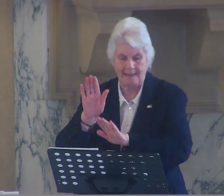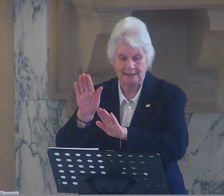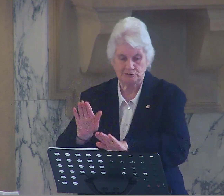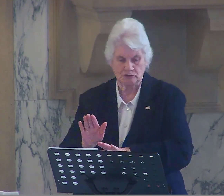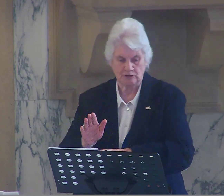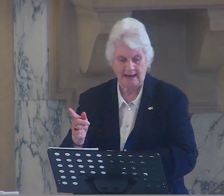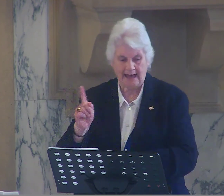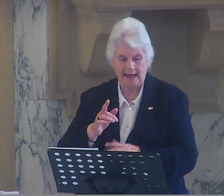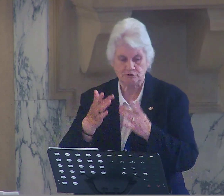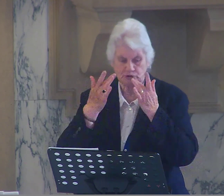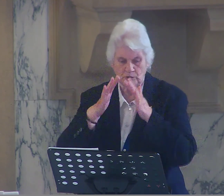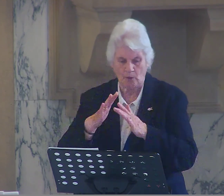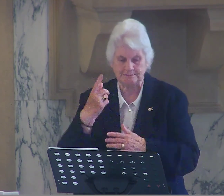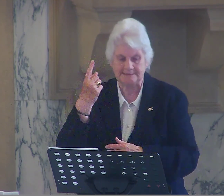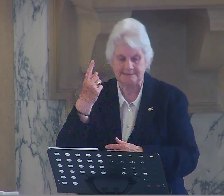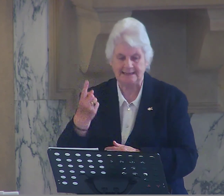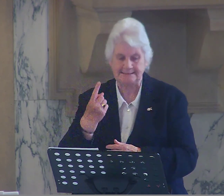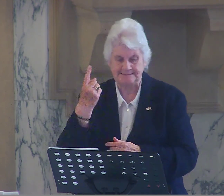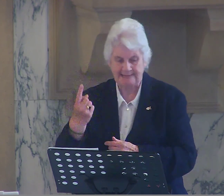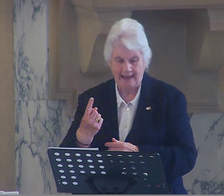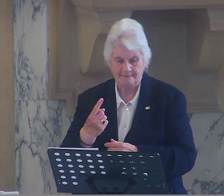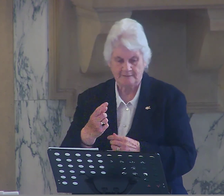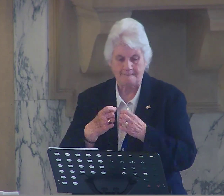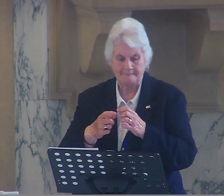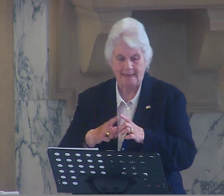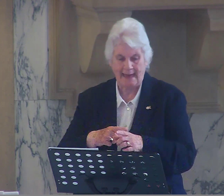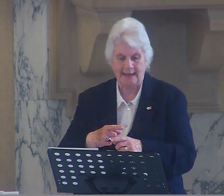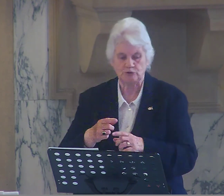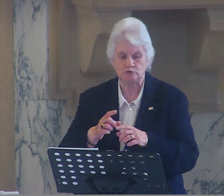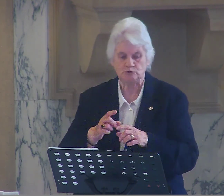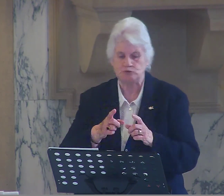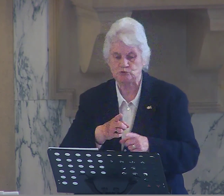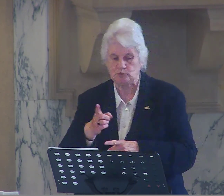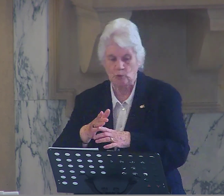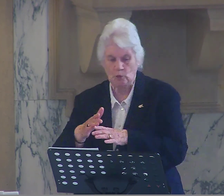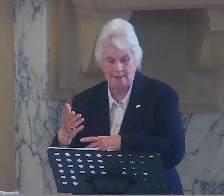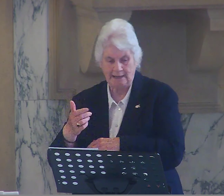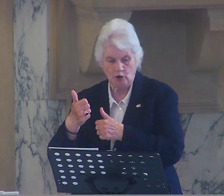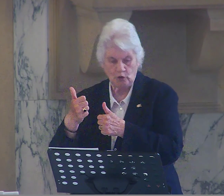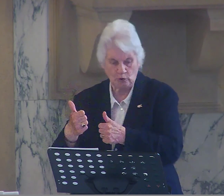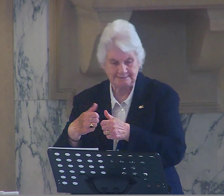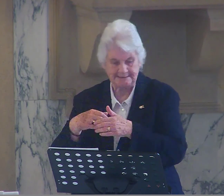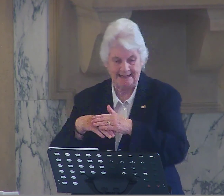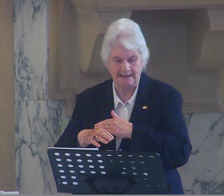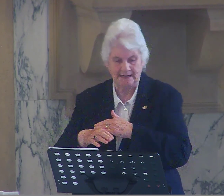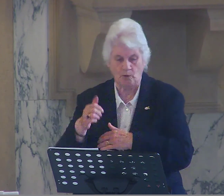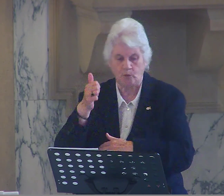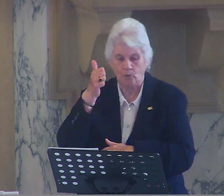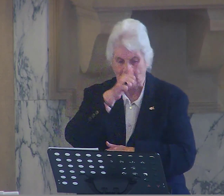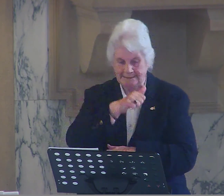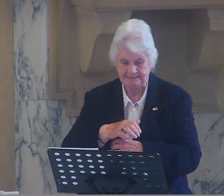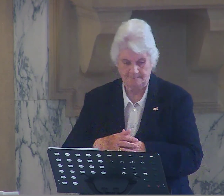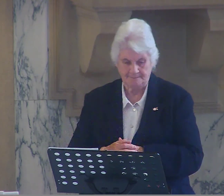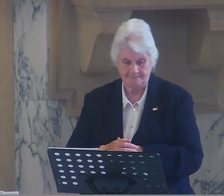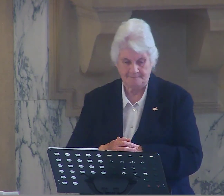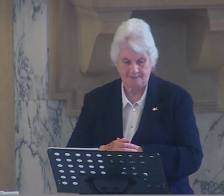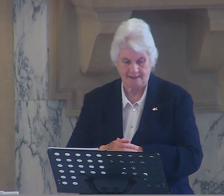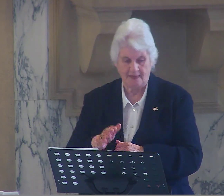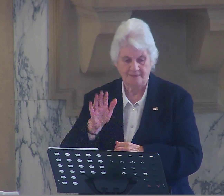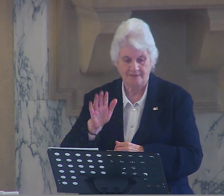Wisdom is full of compassion and shows itself by doing good.